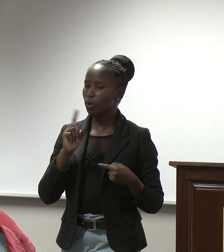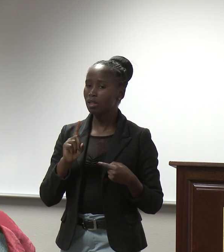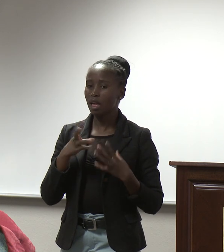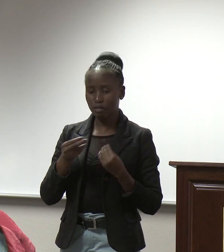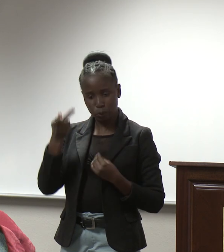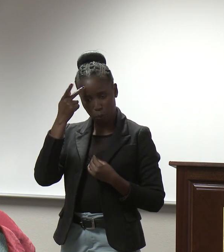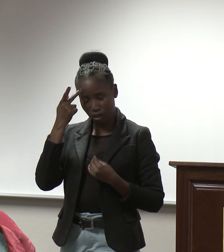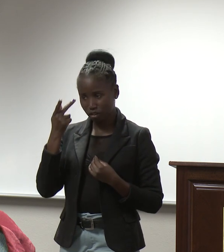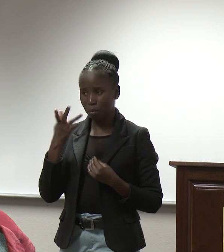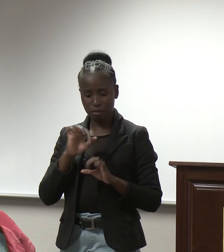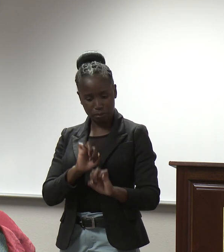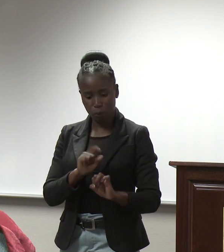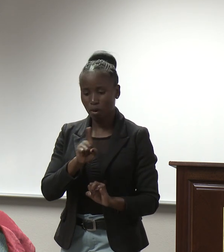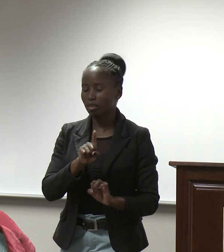society.